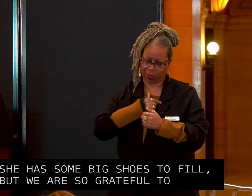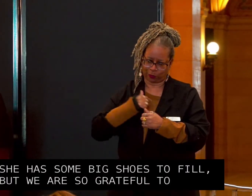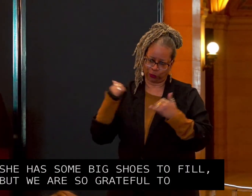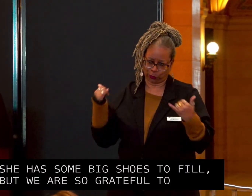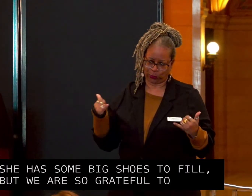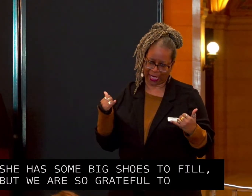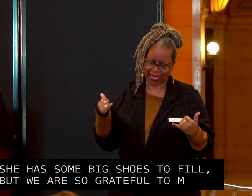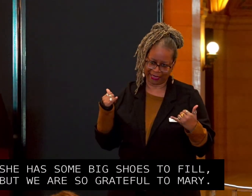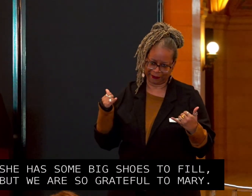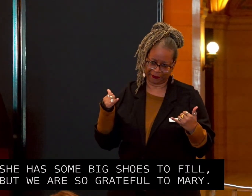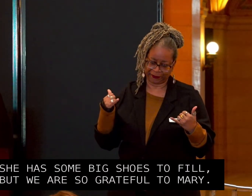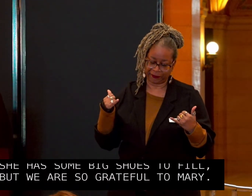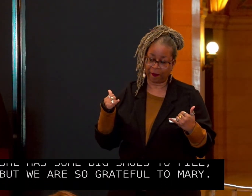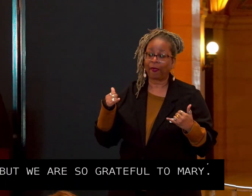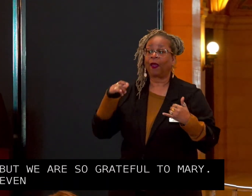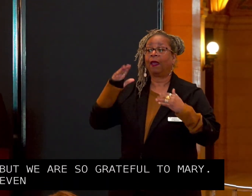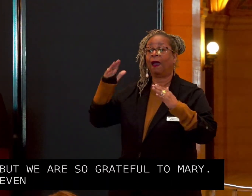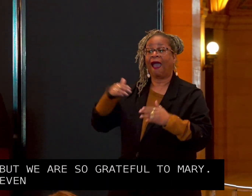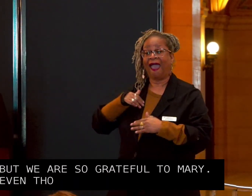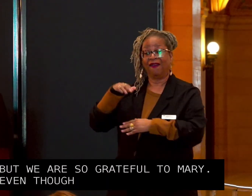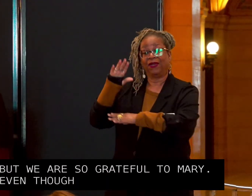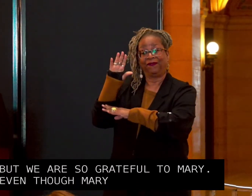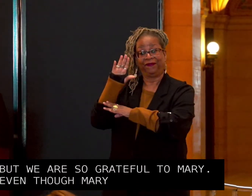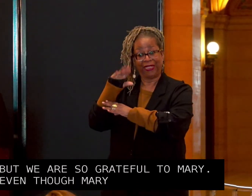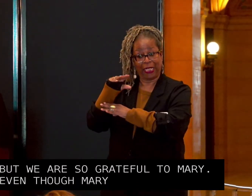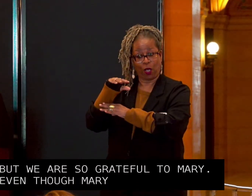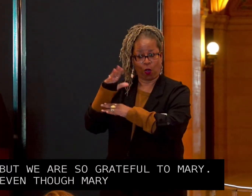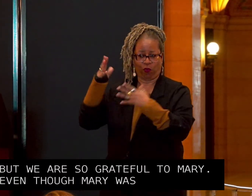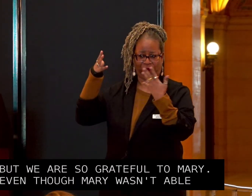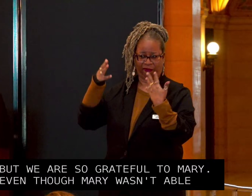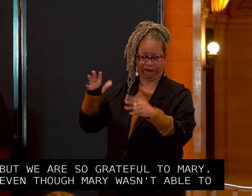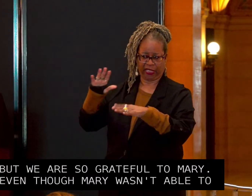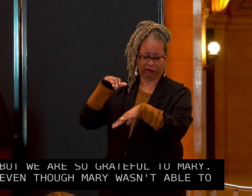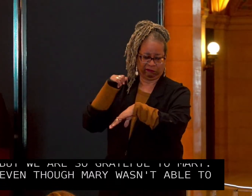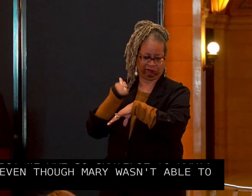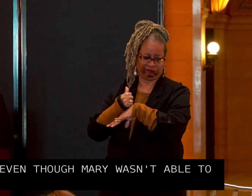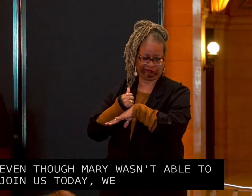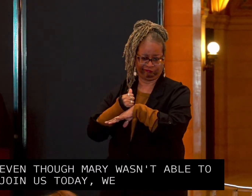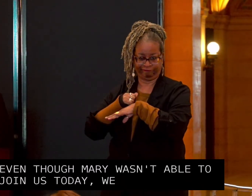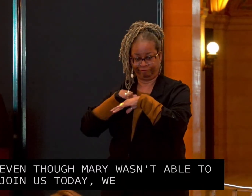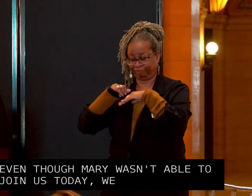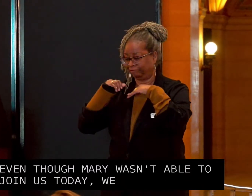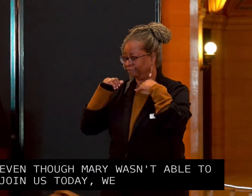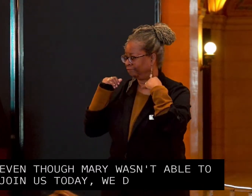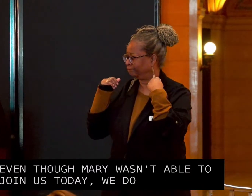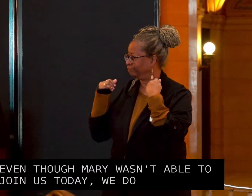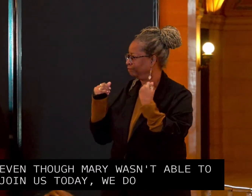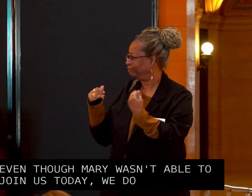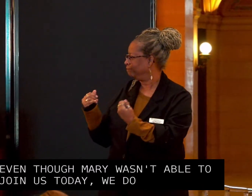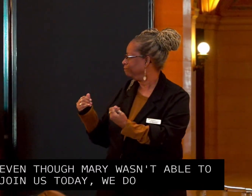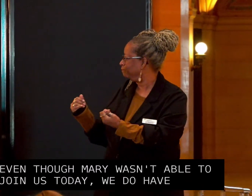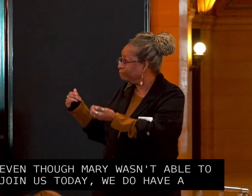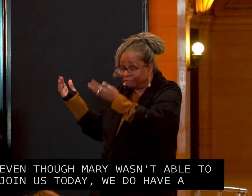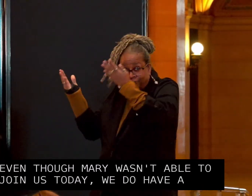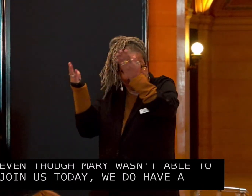Even though Mary wasn't able to join us today, we do have a video that was